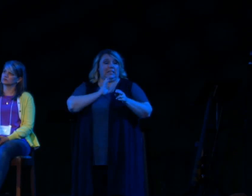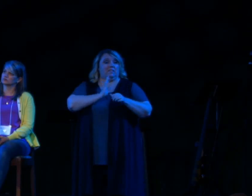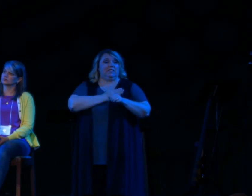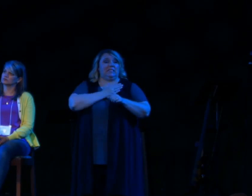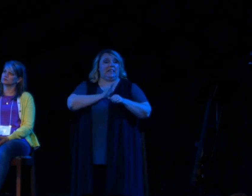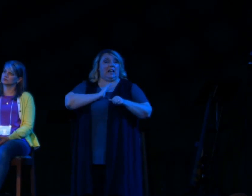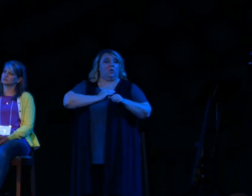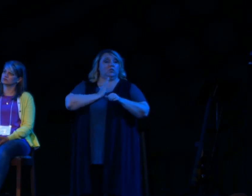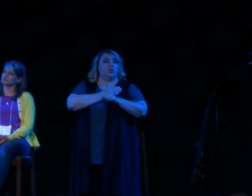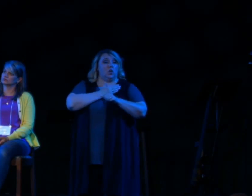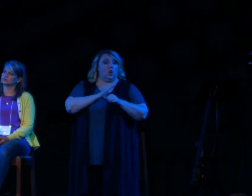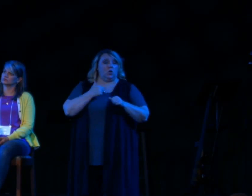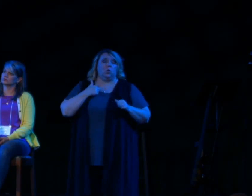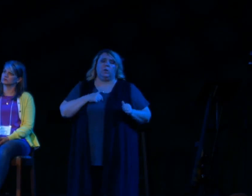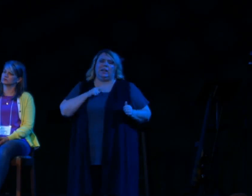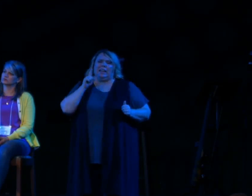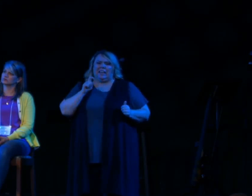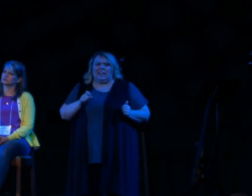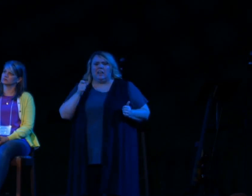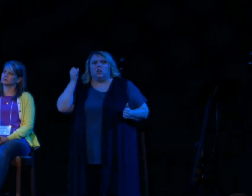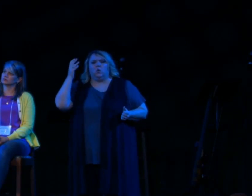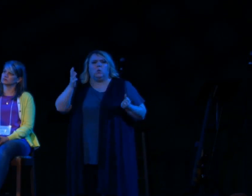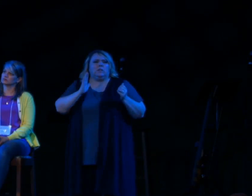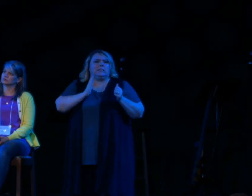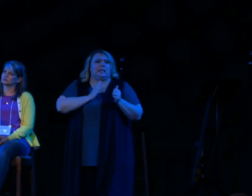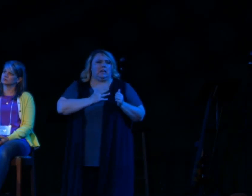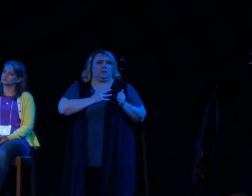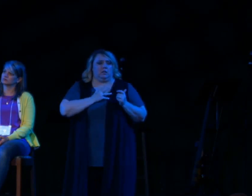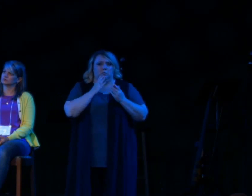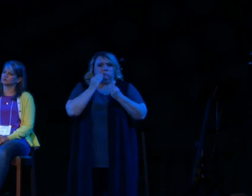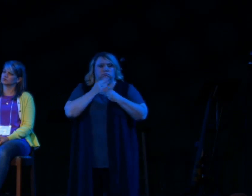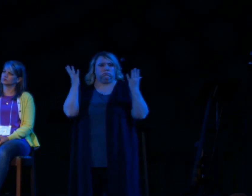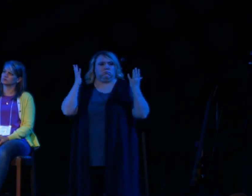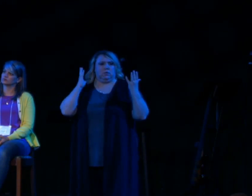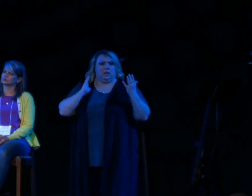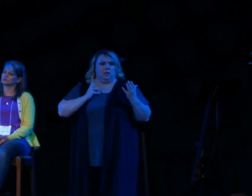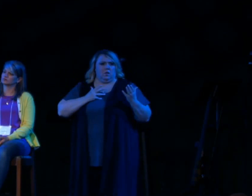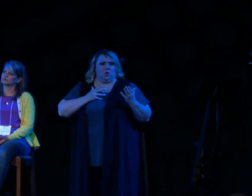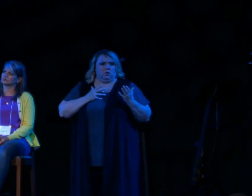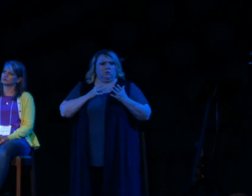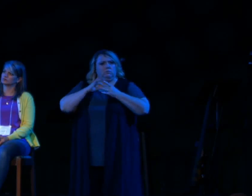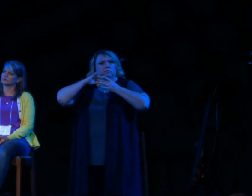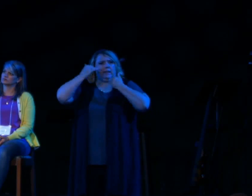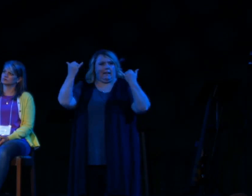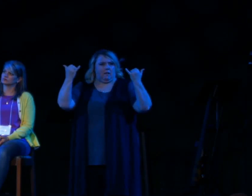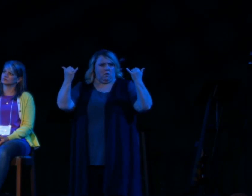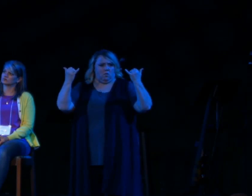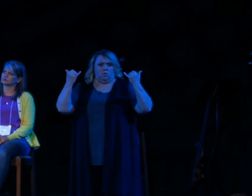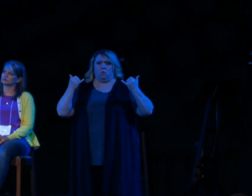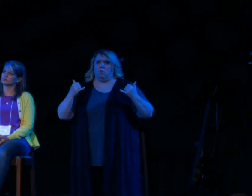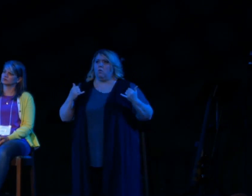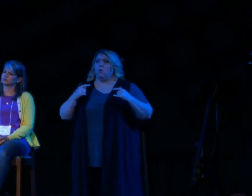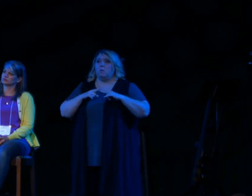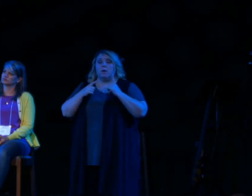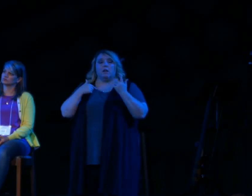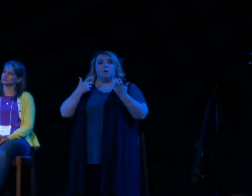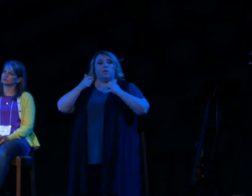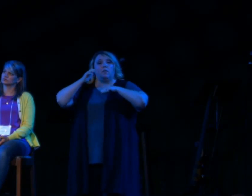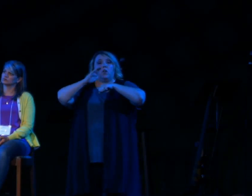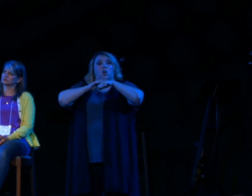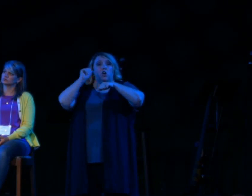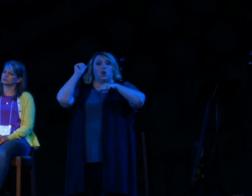our song. We need to sing our song now. But also, I want to just put out the call and put out